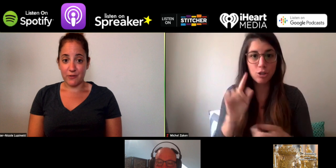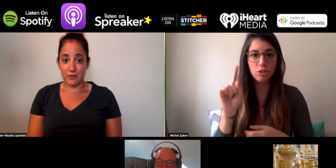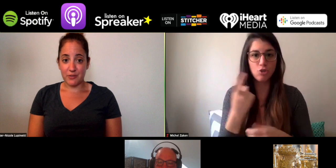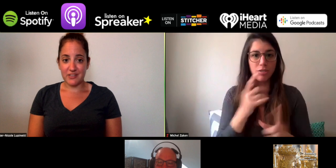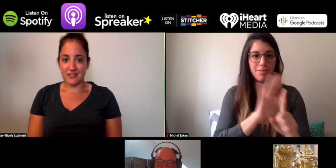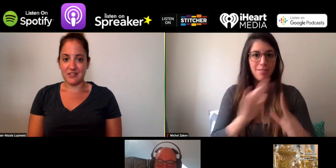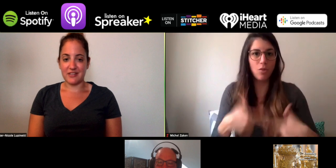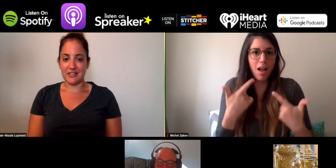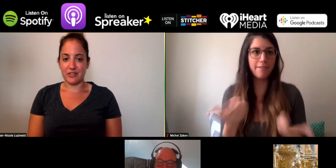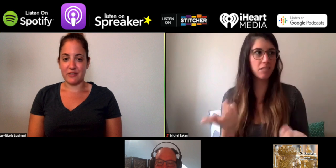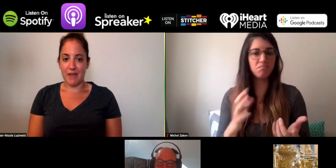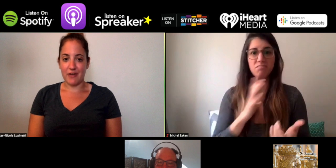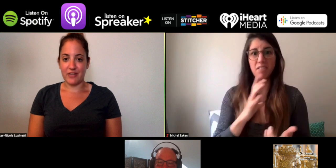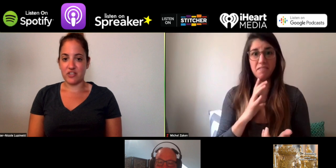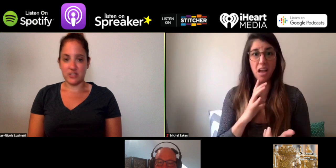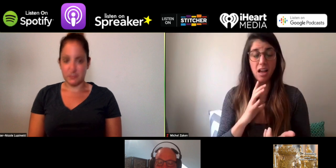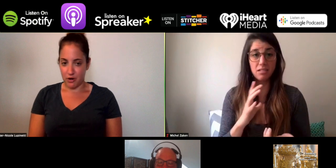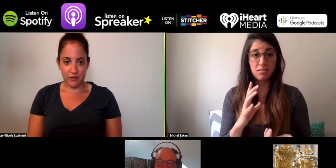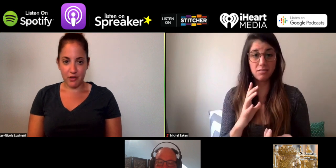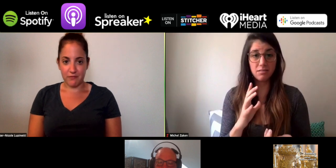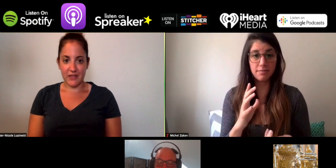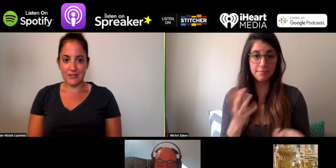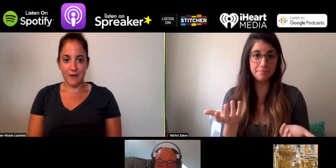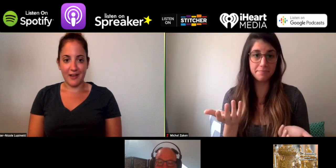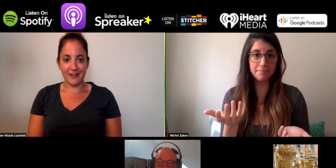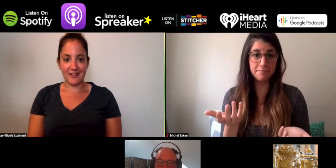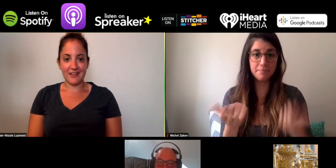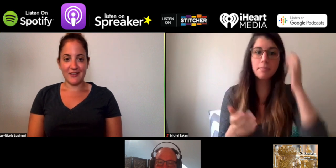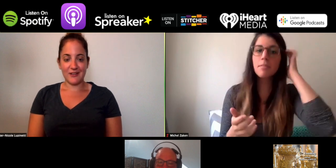hear in the first place, it doesn't necessarily even matter. That's just part of their life and